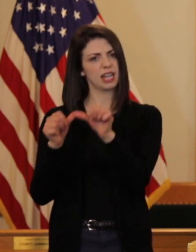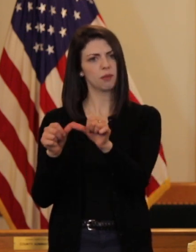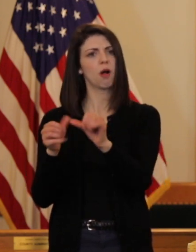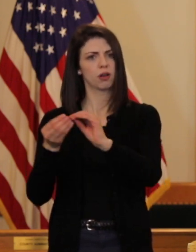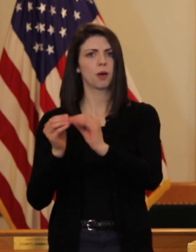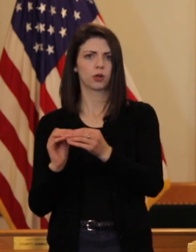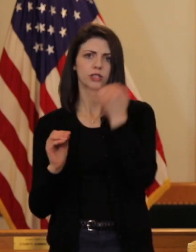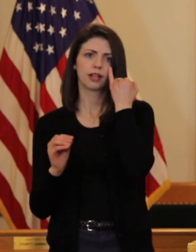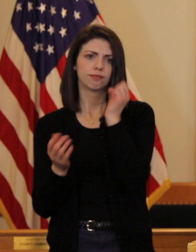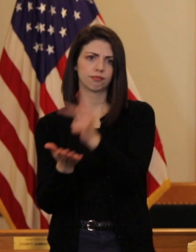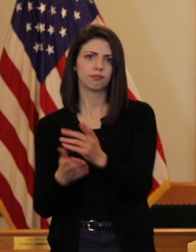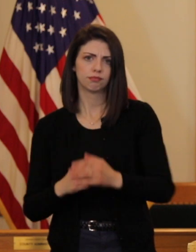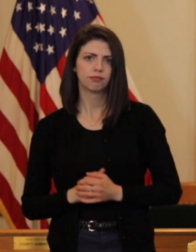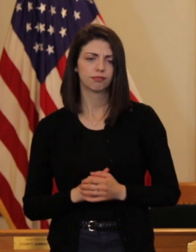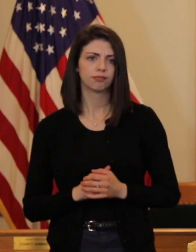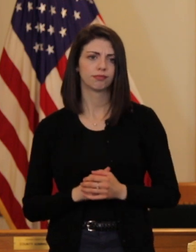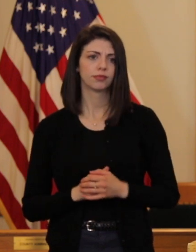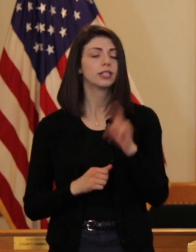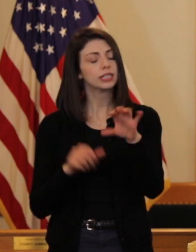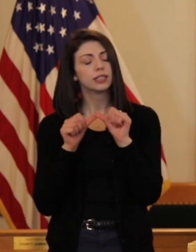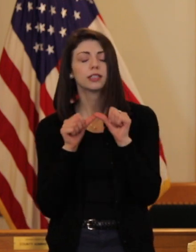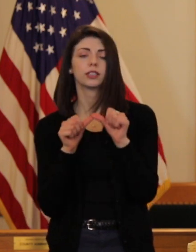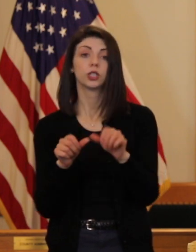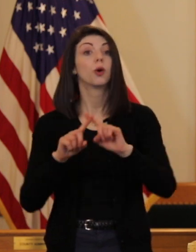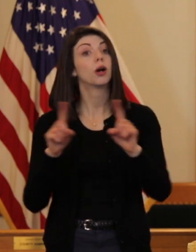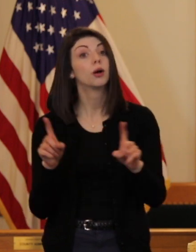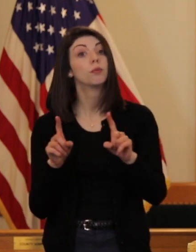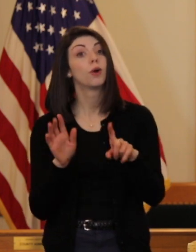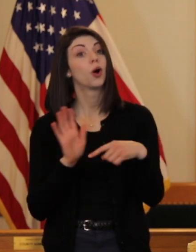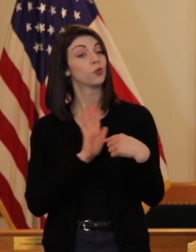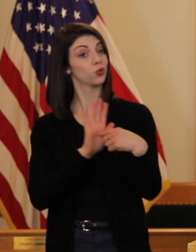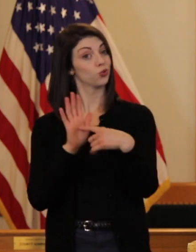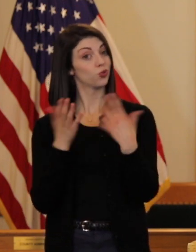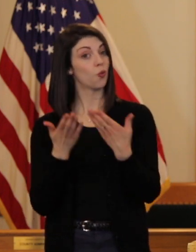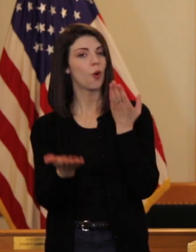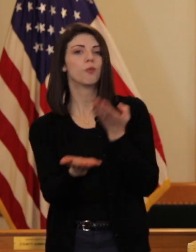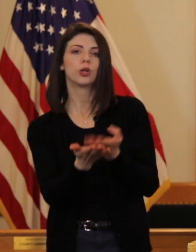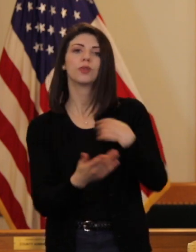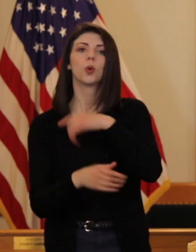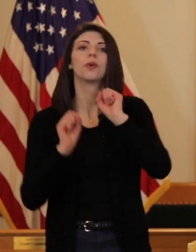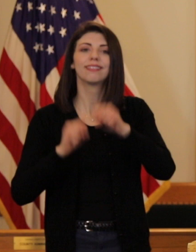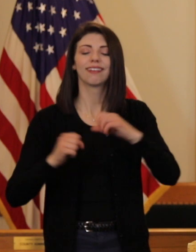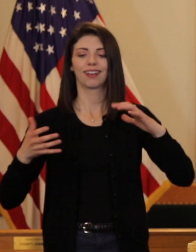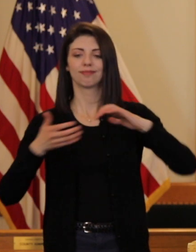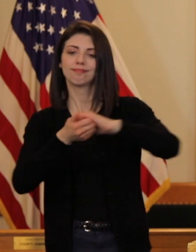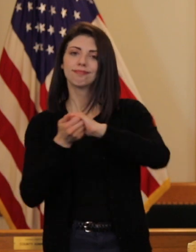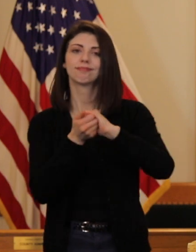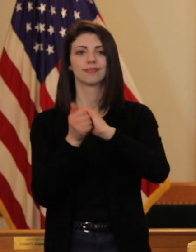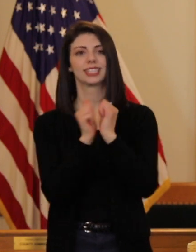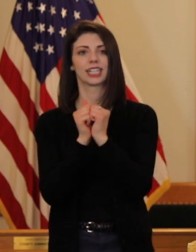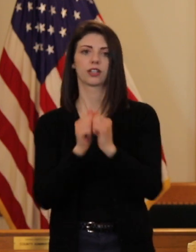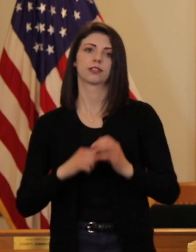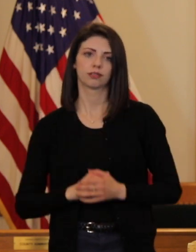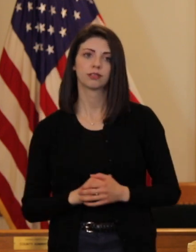Oswego County. We need to keep going, but we have shown that we can pull together and do what we need to do. I